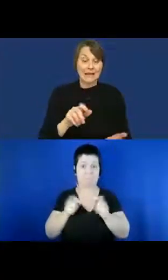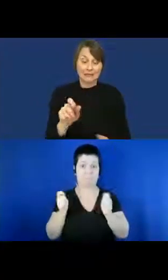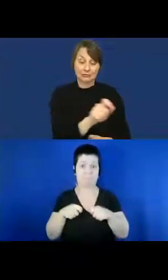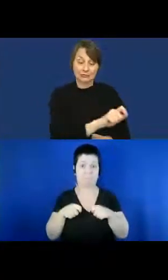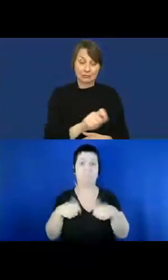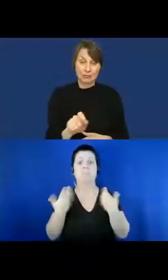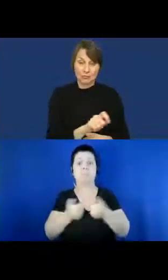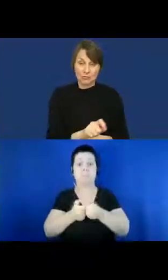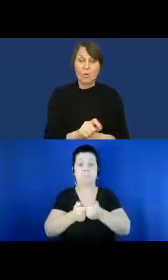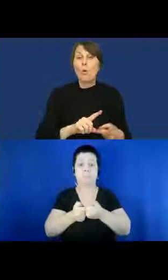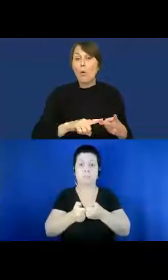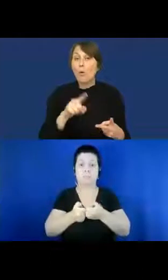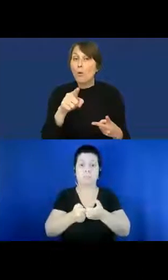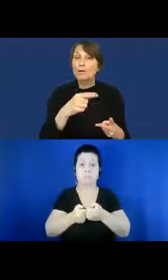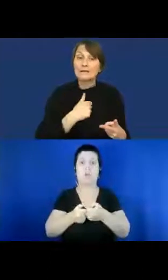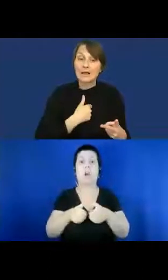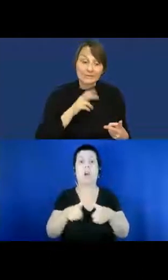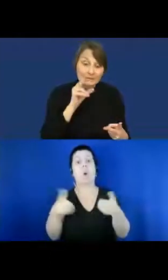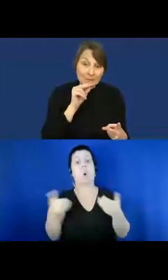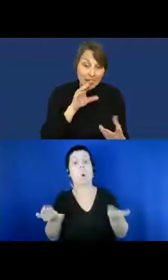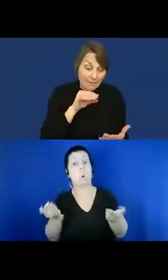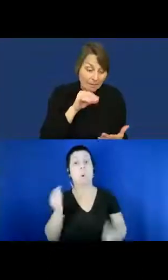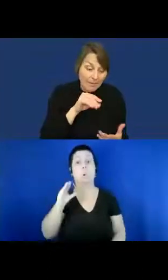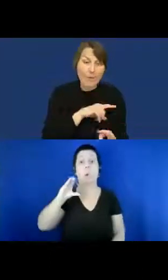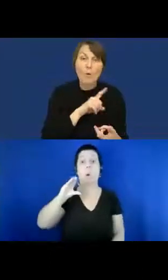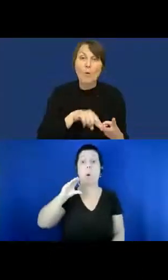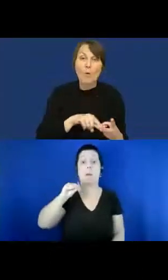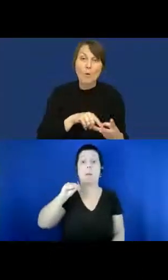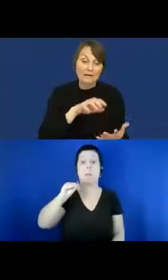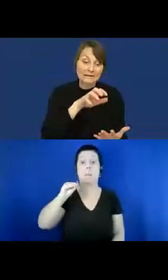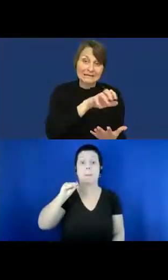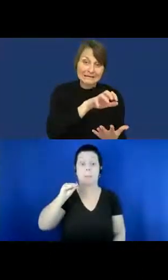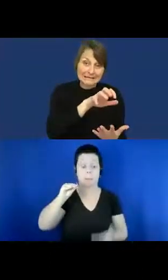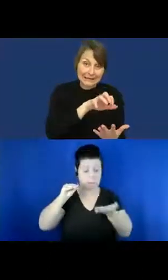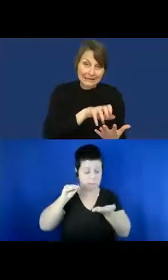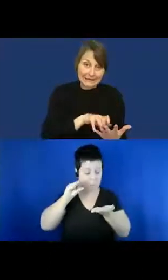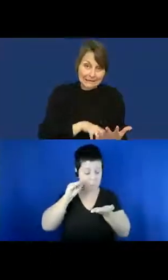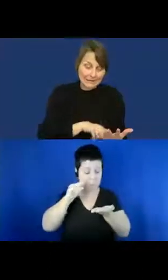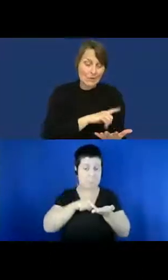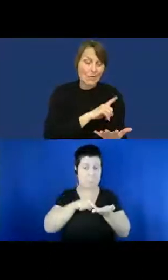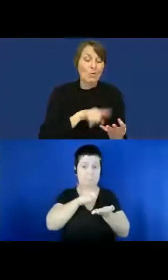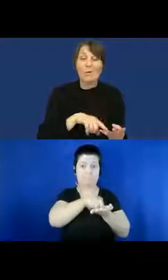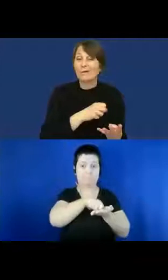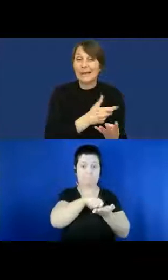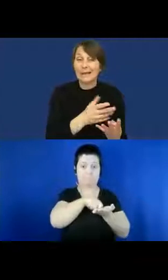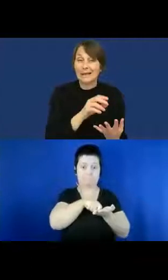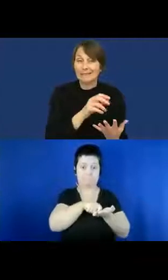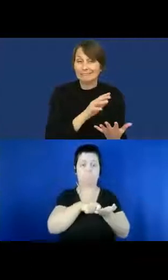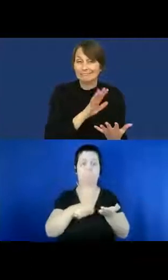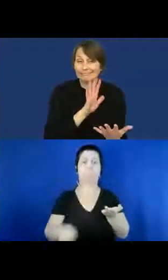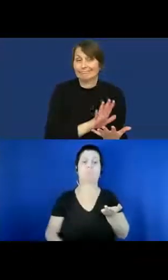messages or you can speak different messages with voice recognition, and then these messages will